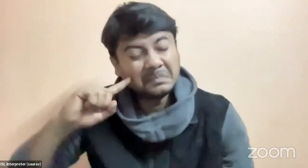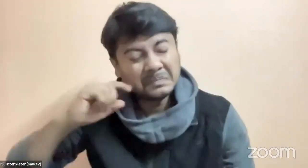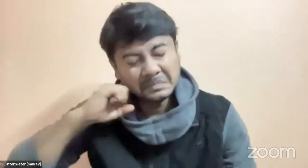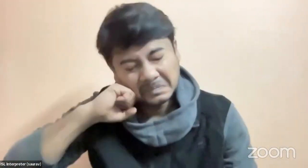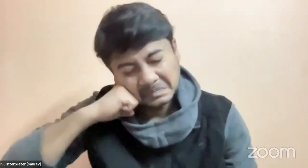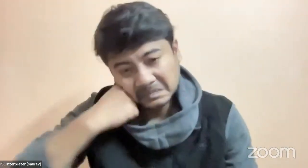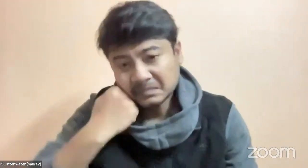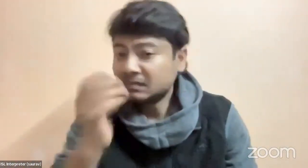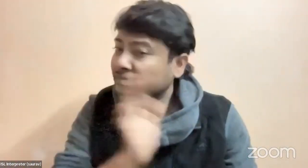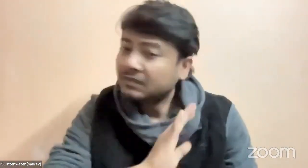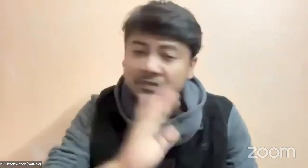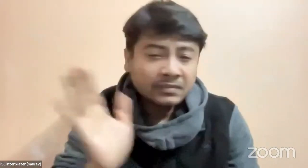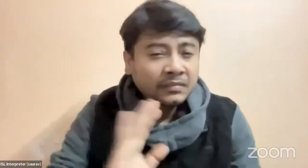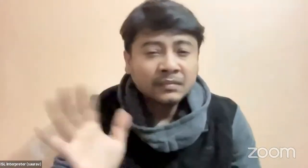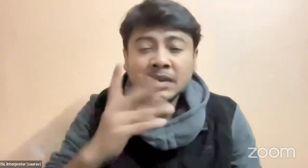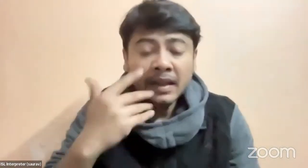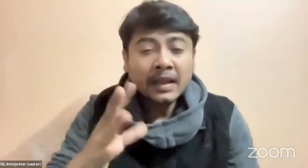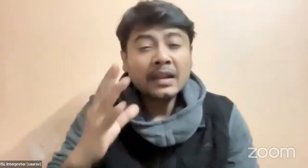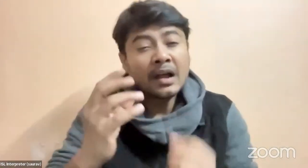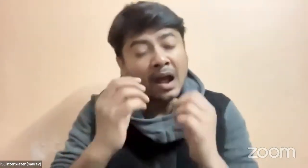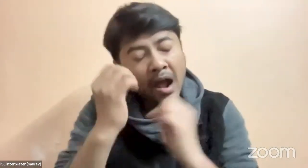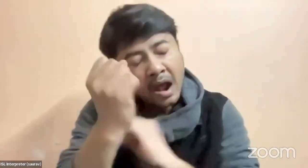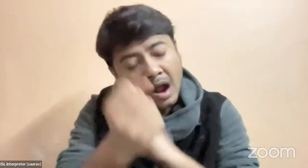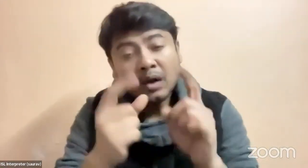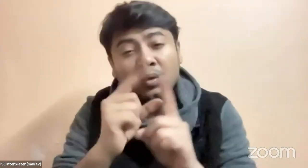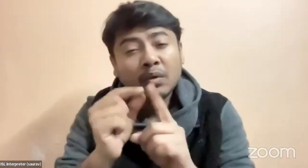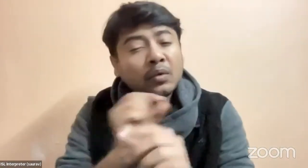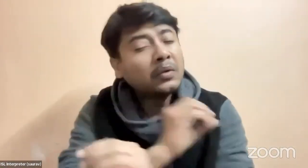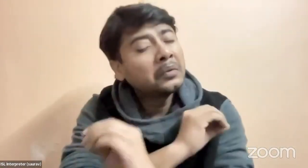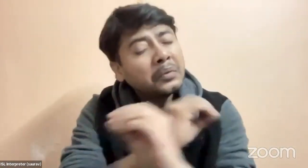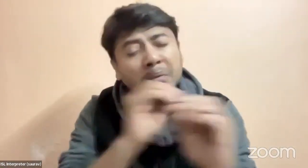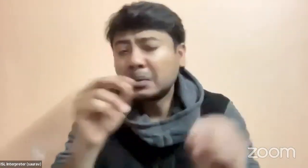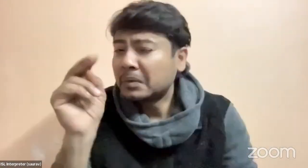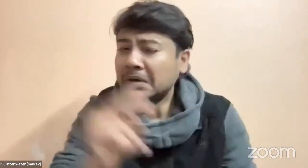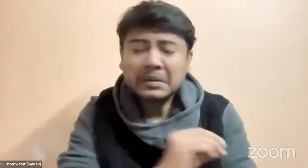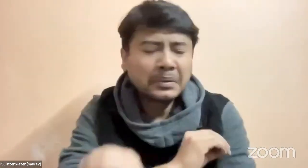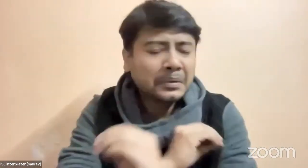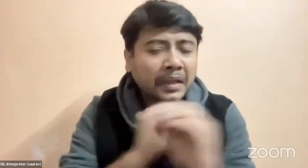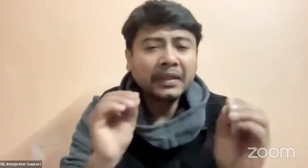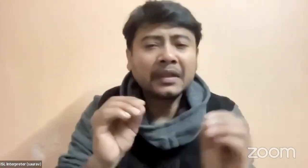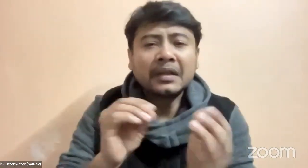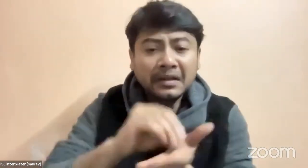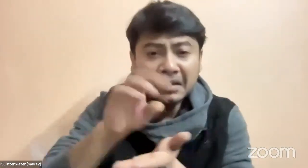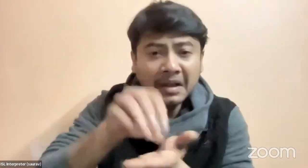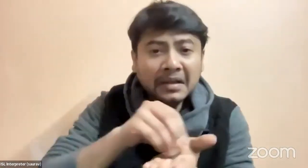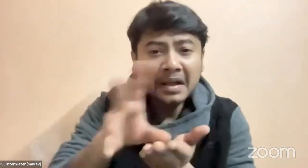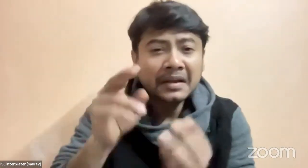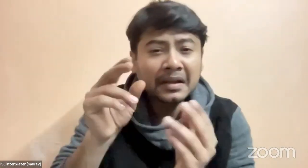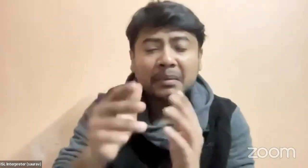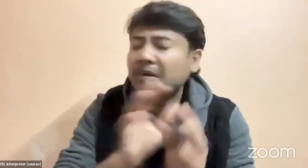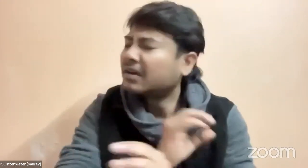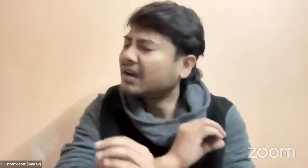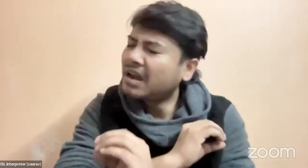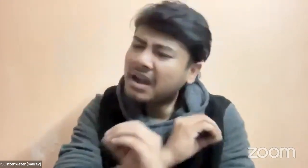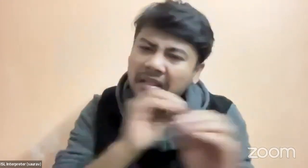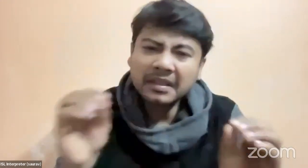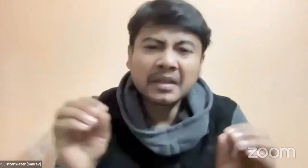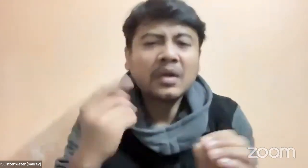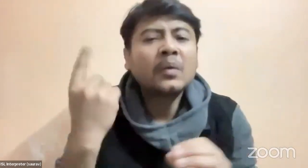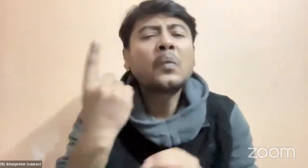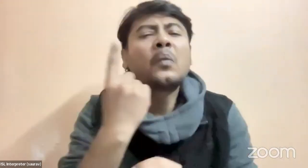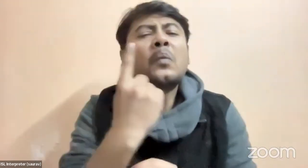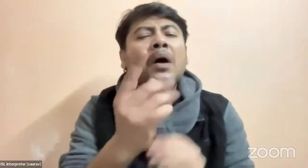Not even performing yajnas. He is going to give a very simple process. That is only chanting of Hare Krishna